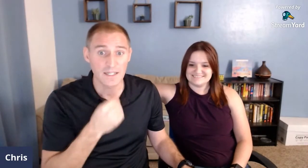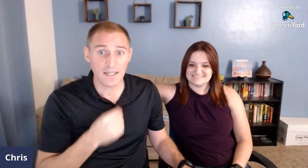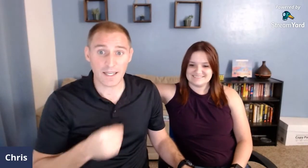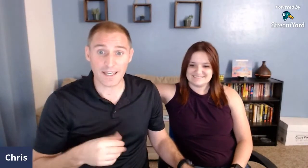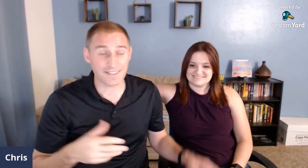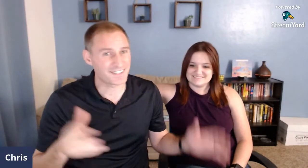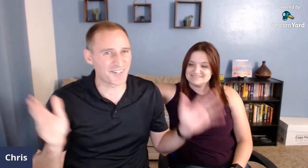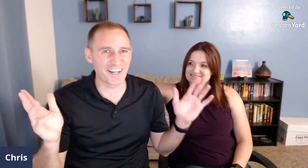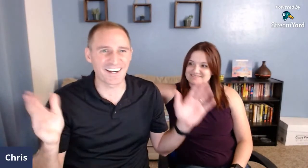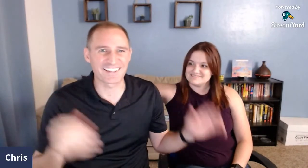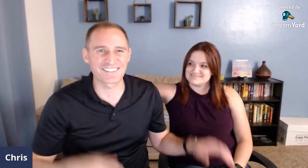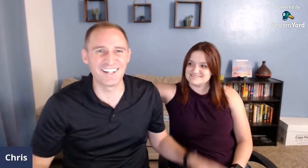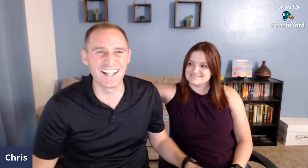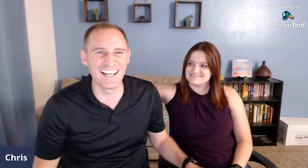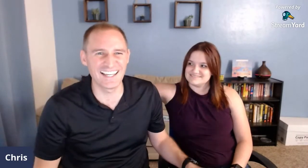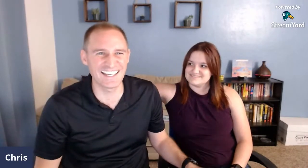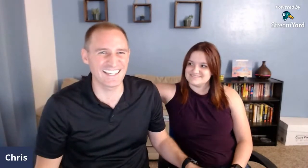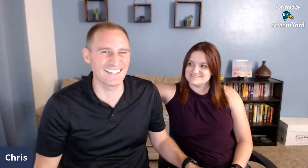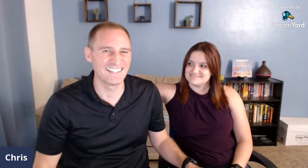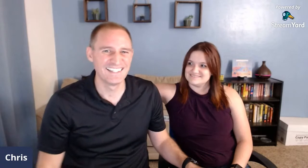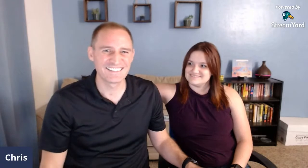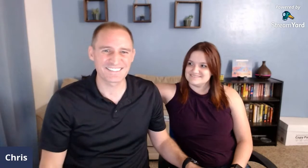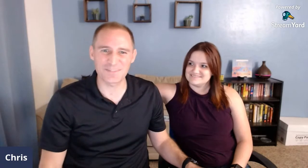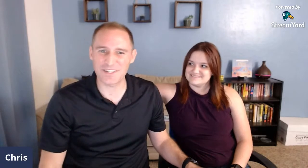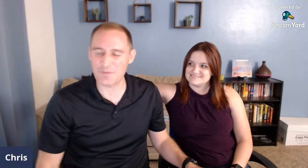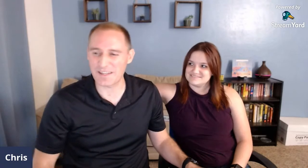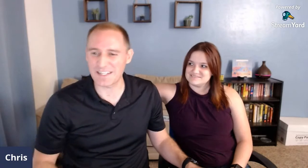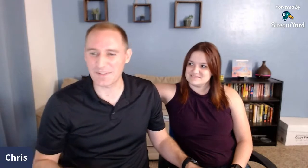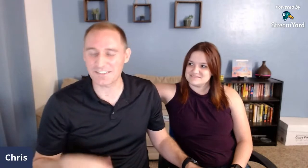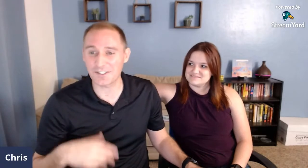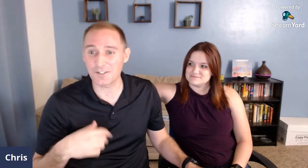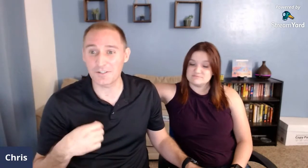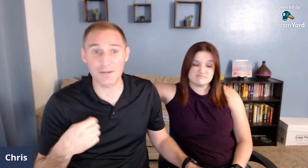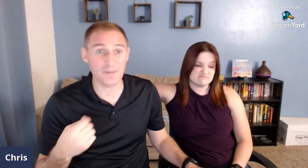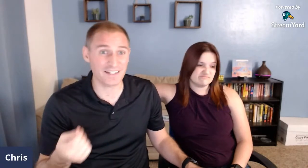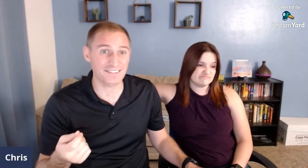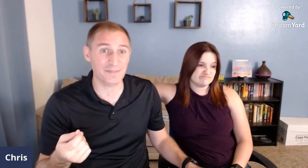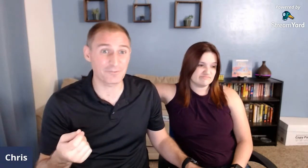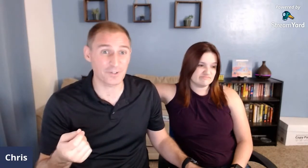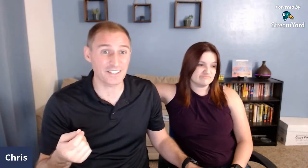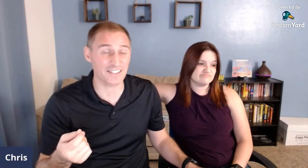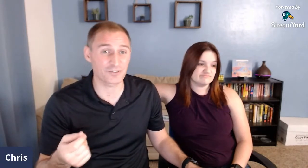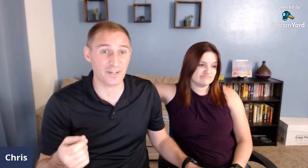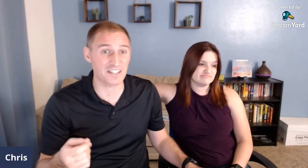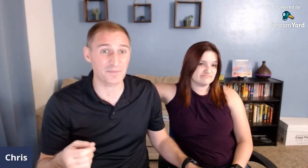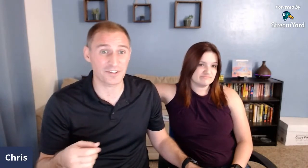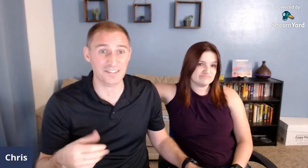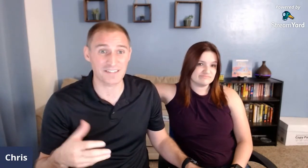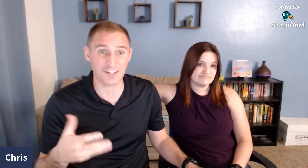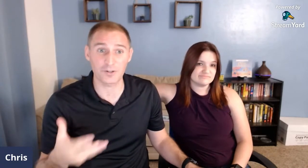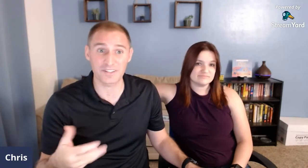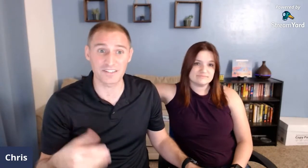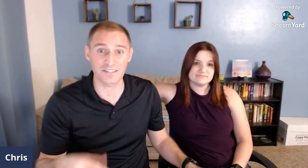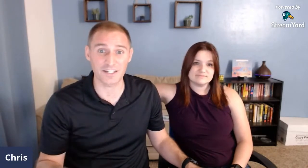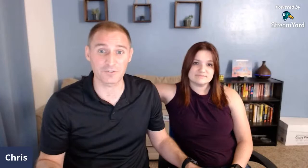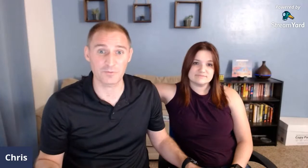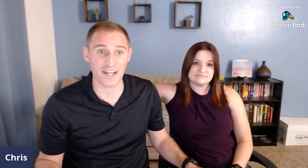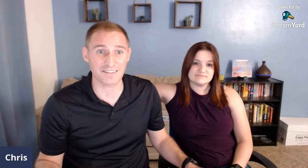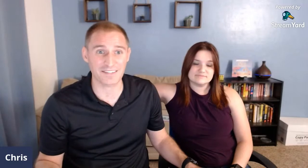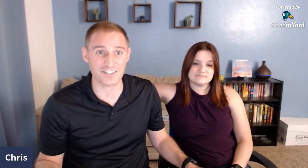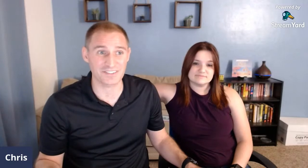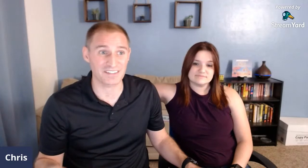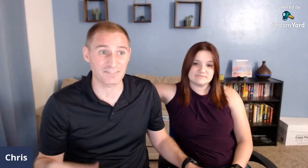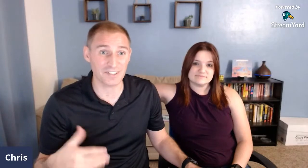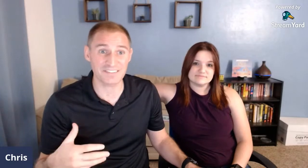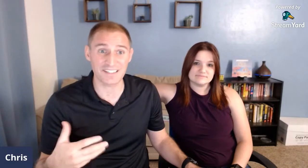up, and here we are still in the middle of a pandemic. So, but it's been really a great experience, like holding these group